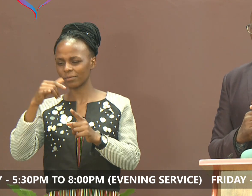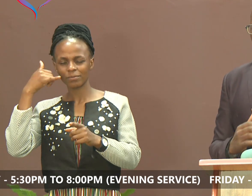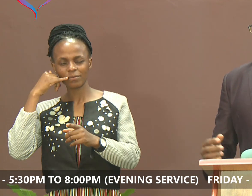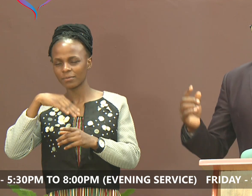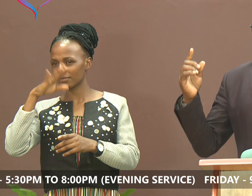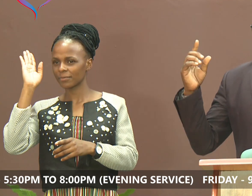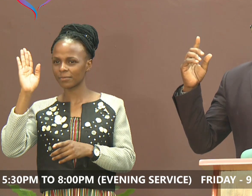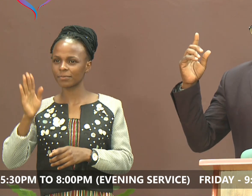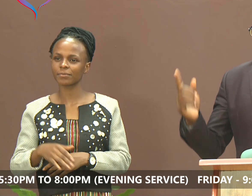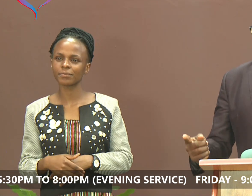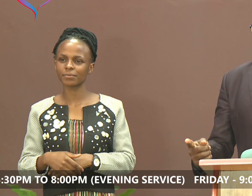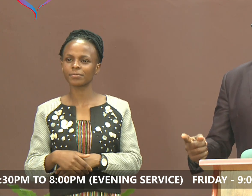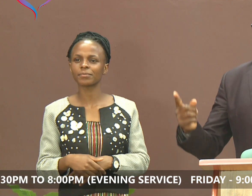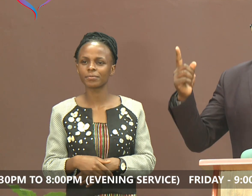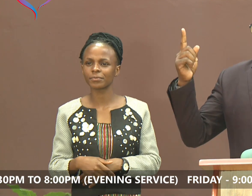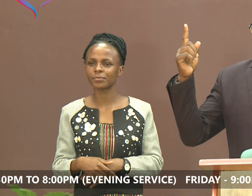faithful to